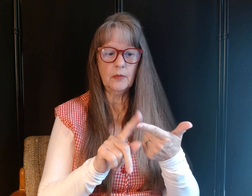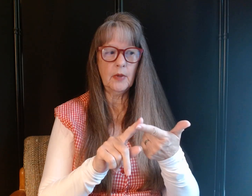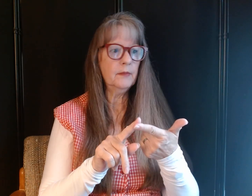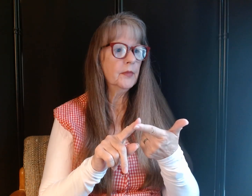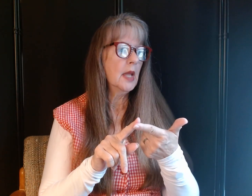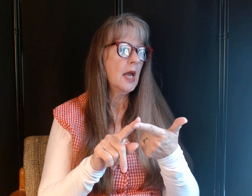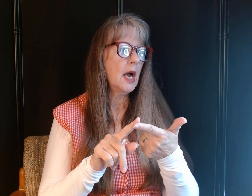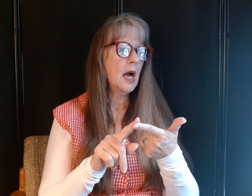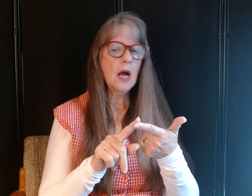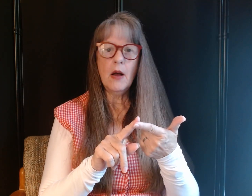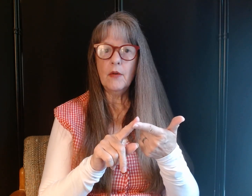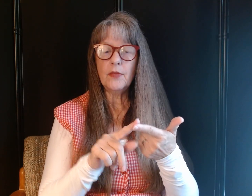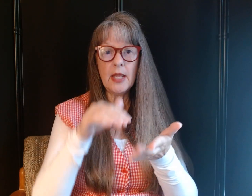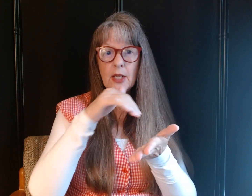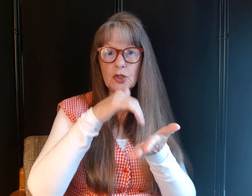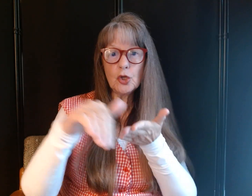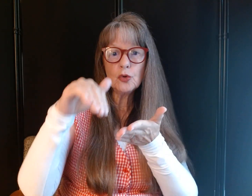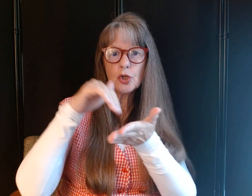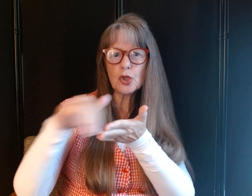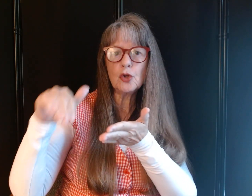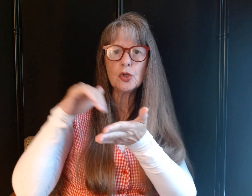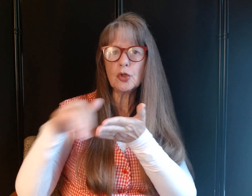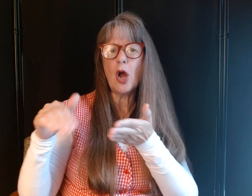right? They excuses. Oh,